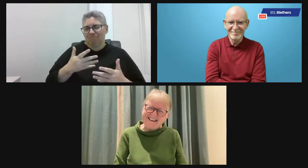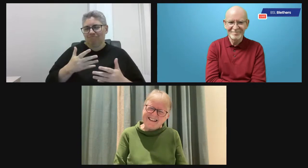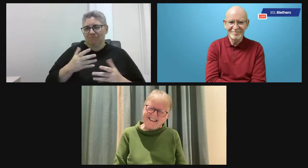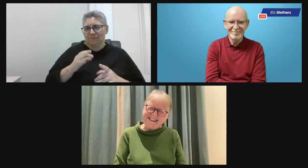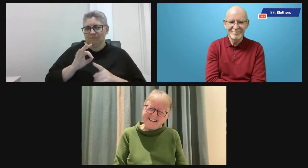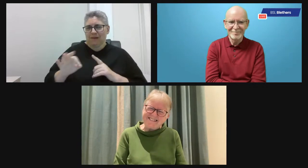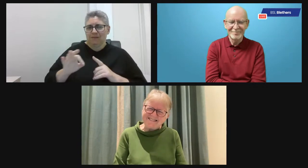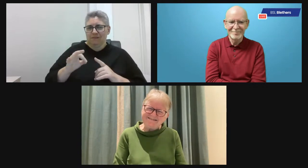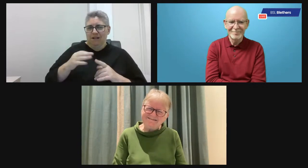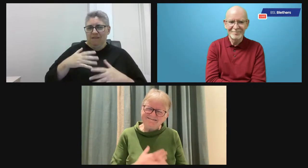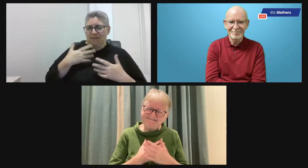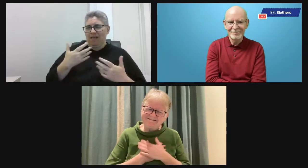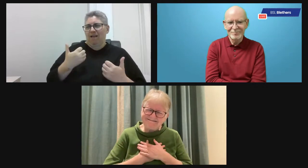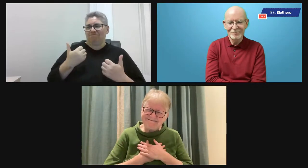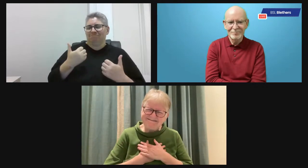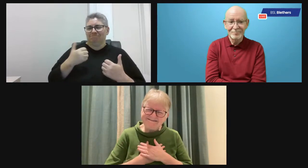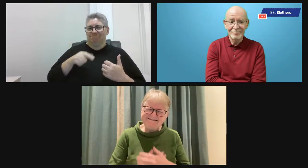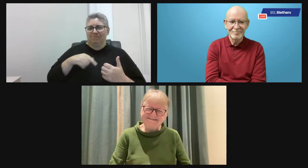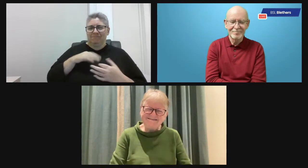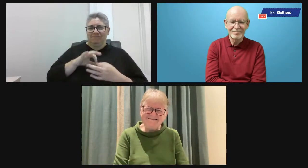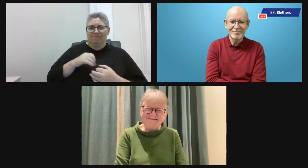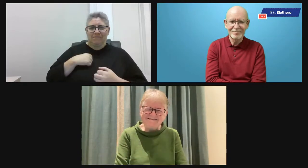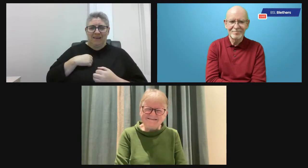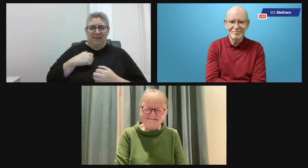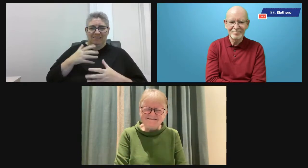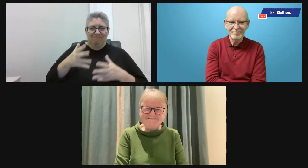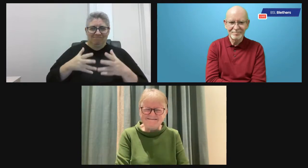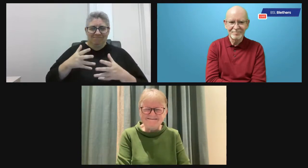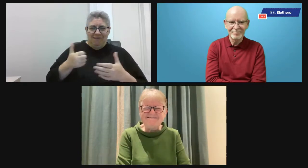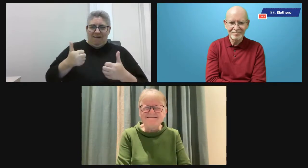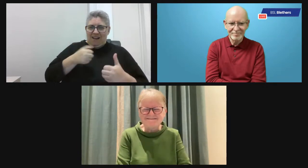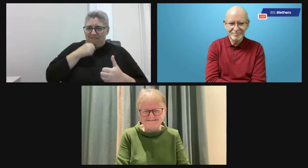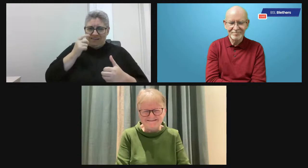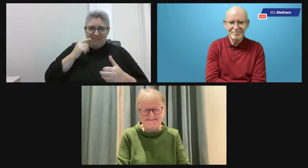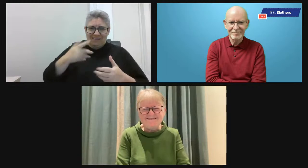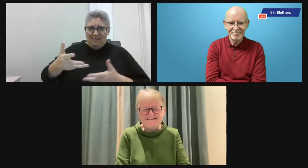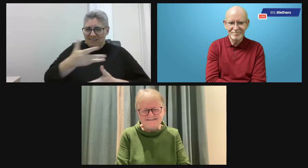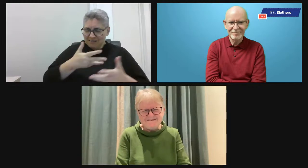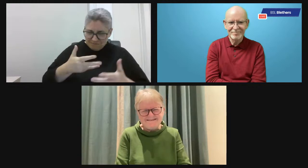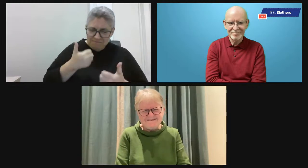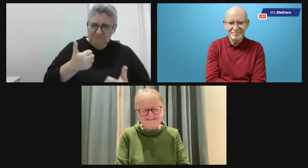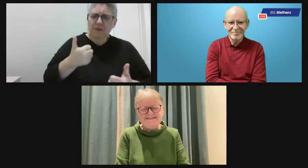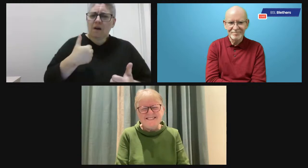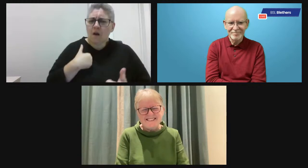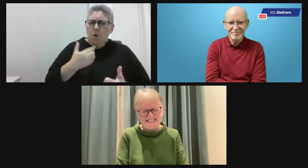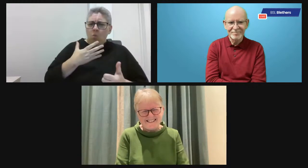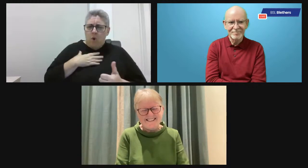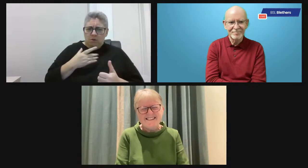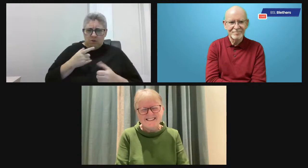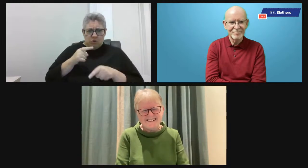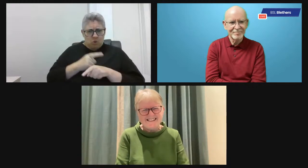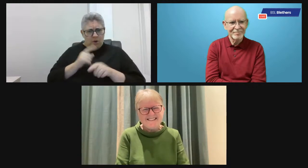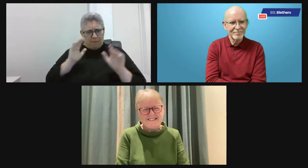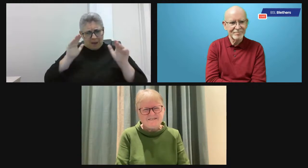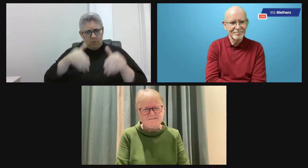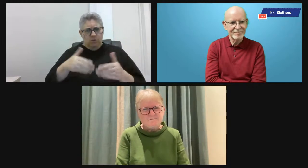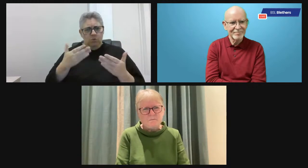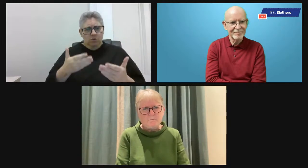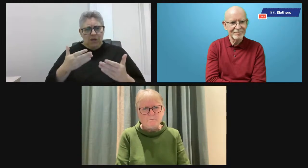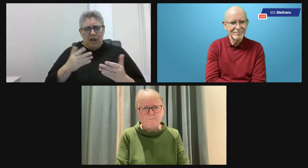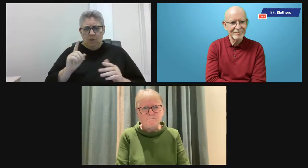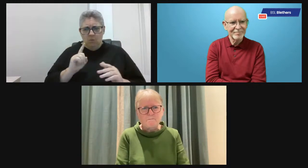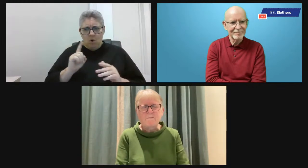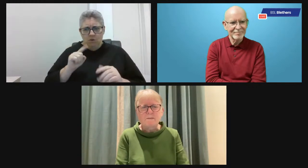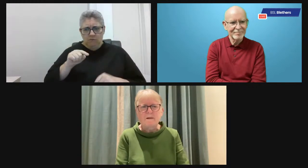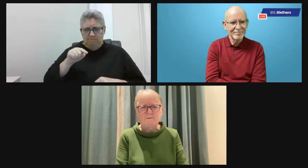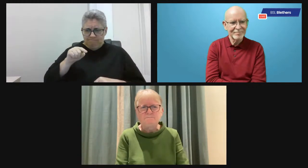think it's particularly now, it's great that you guys are here, and Oh, telling us about the history of